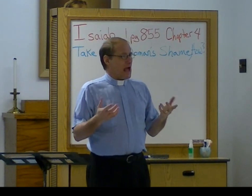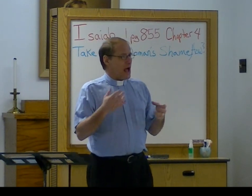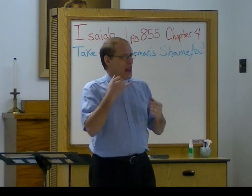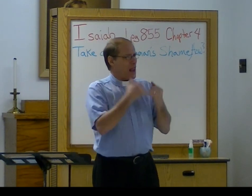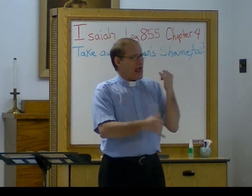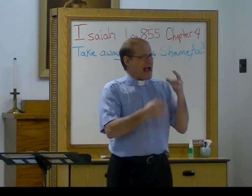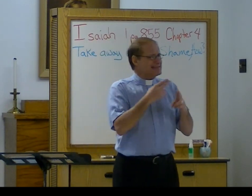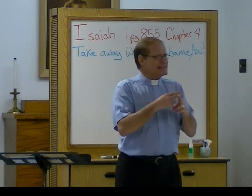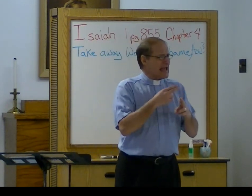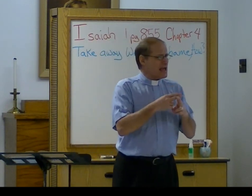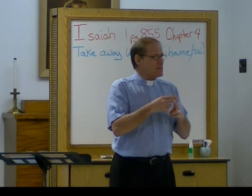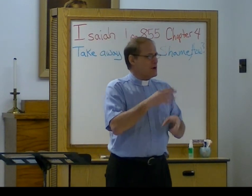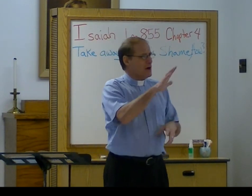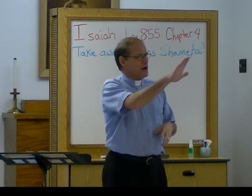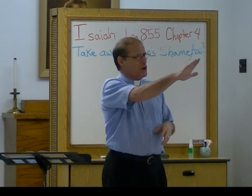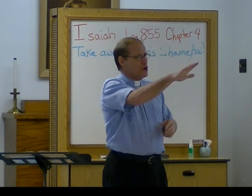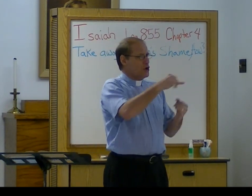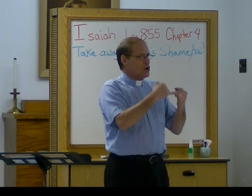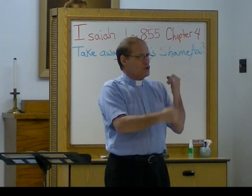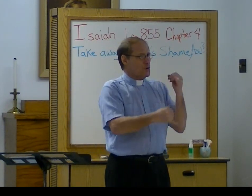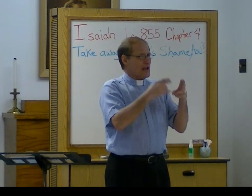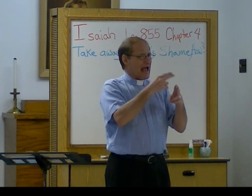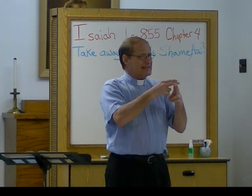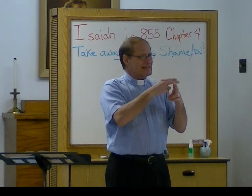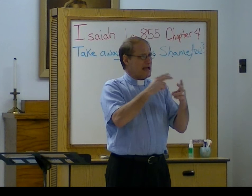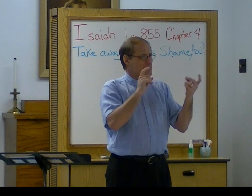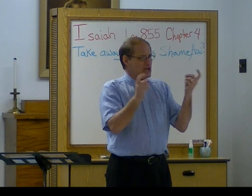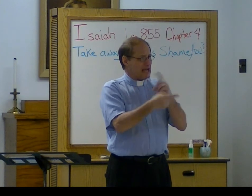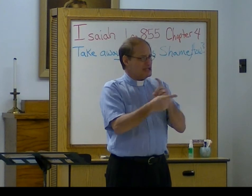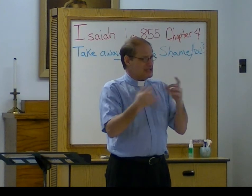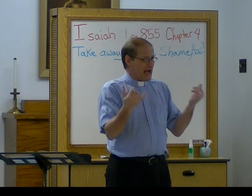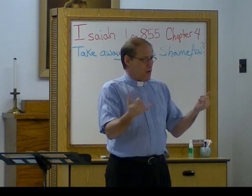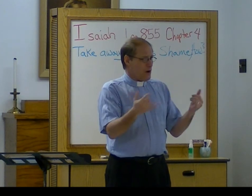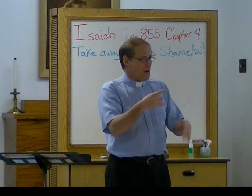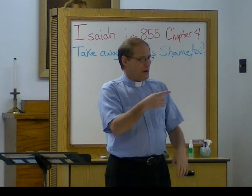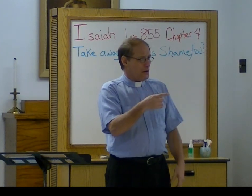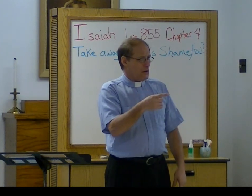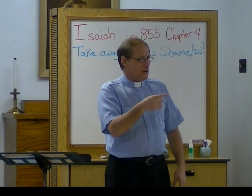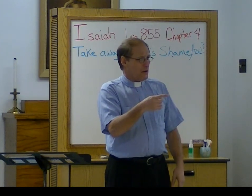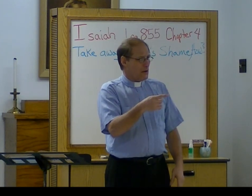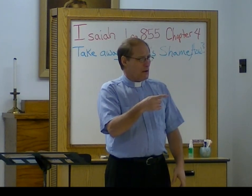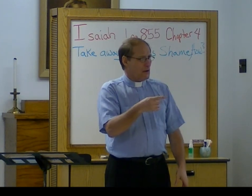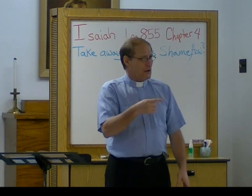Yeah, last name. Your last name changed now?